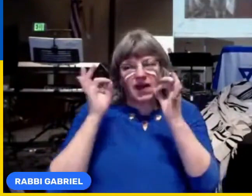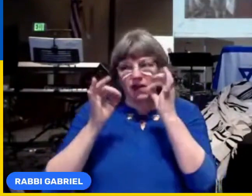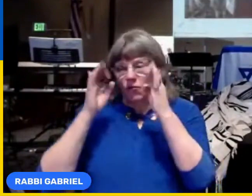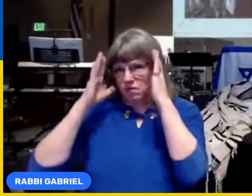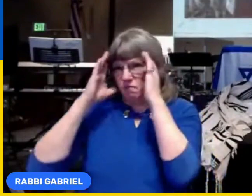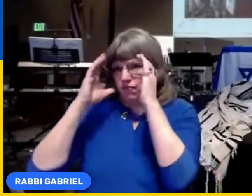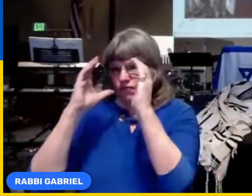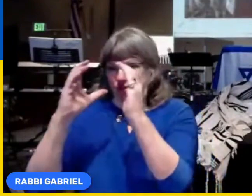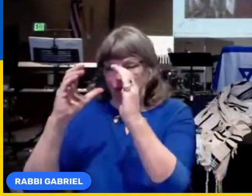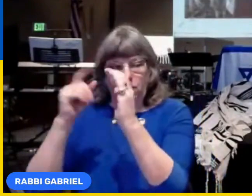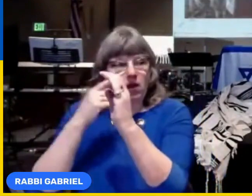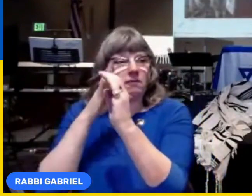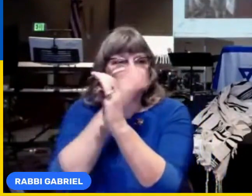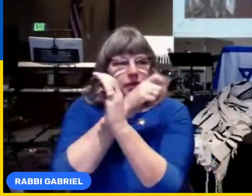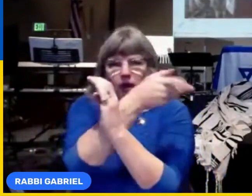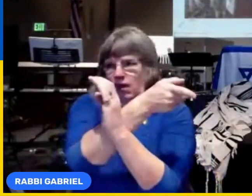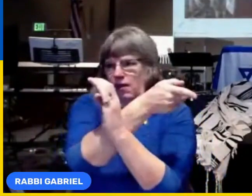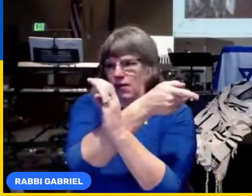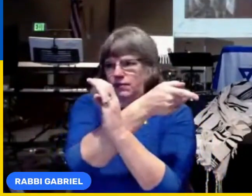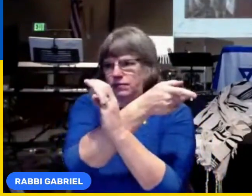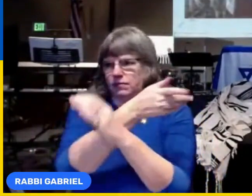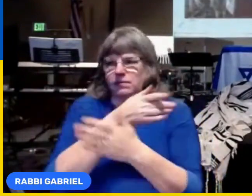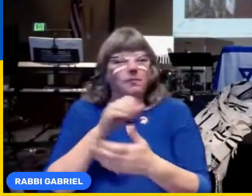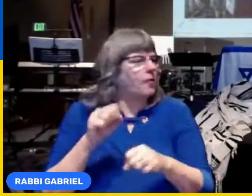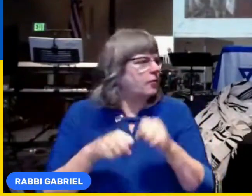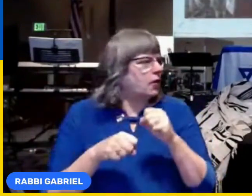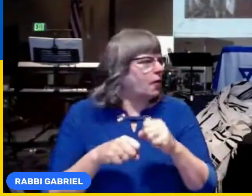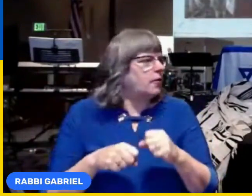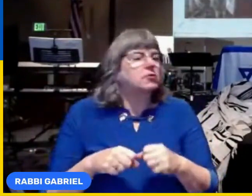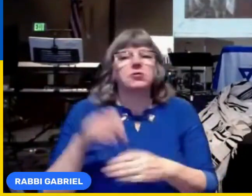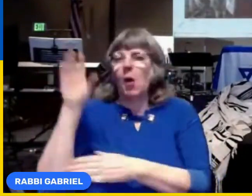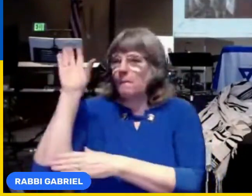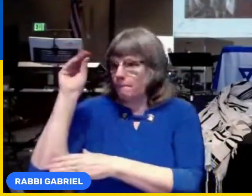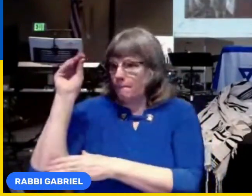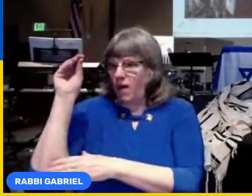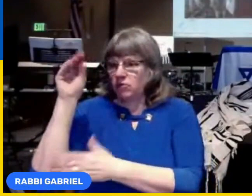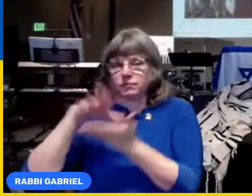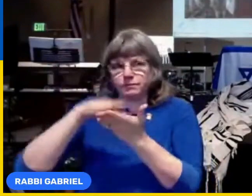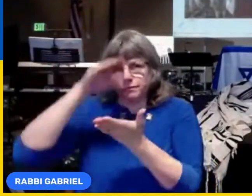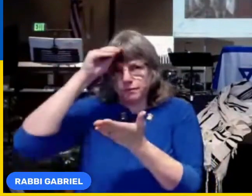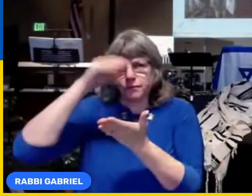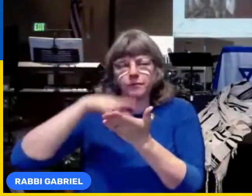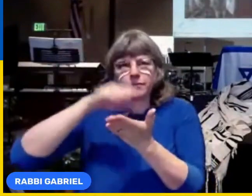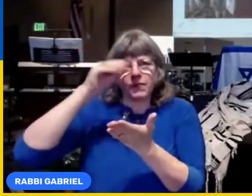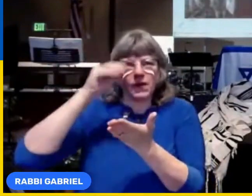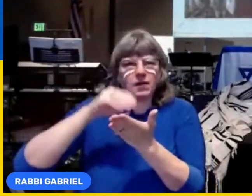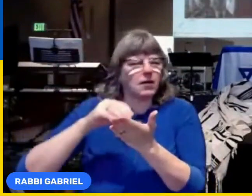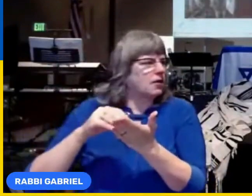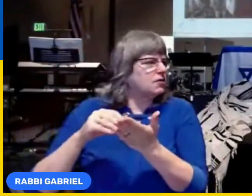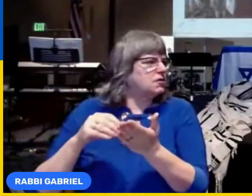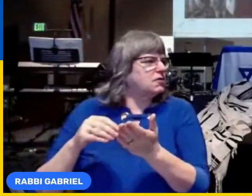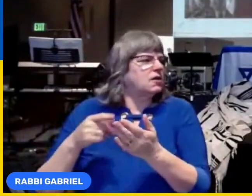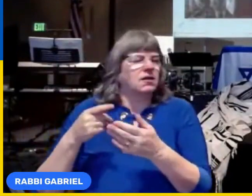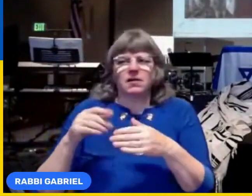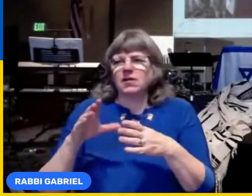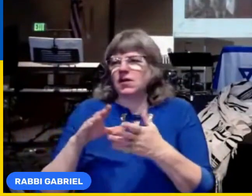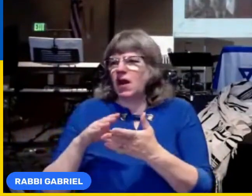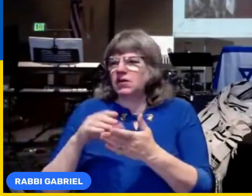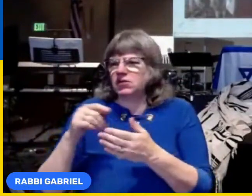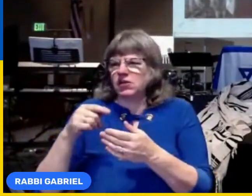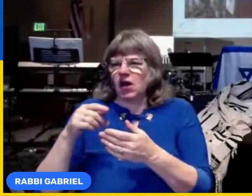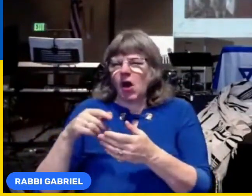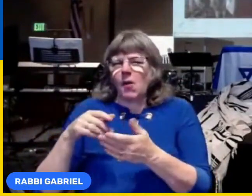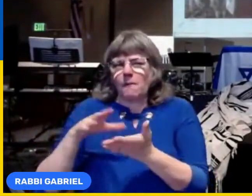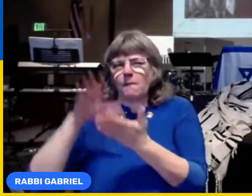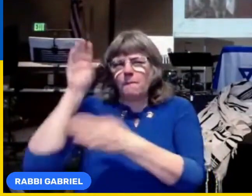a shepherd, I think that Moshe, he's learned to listen to these little, should I say the word, checks